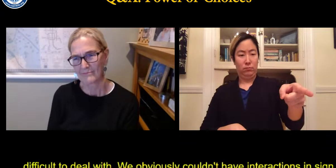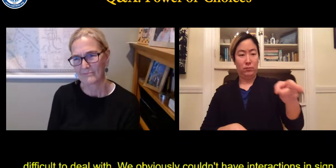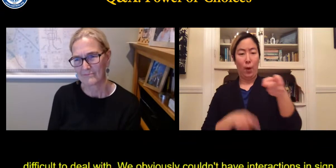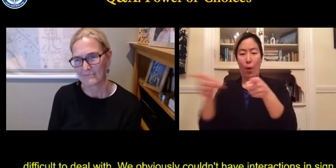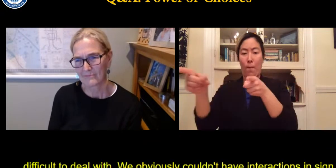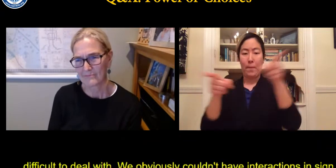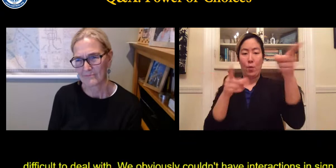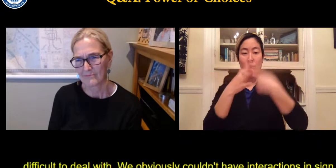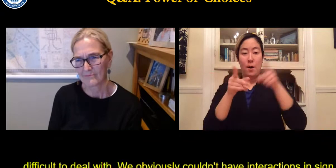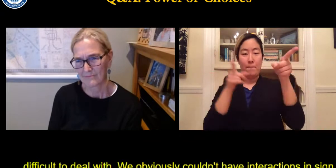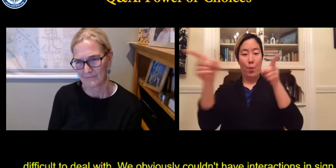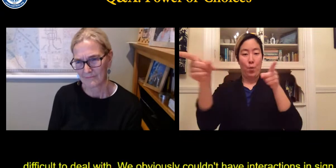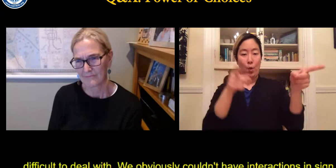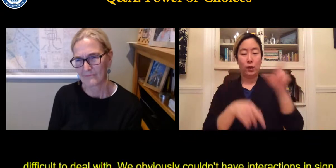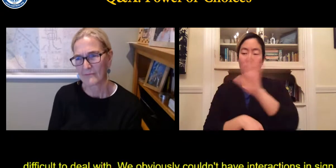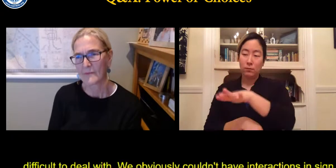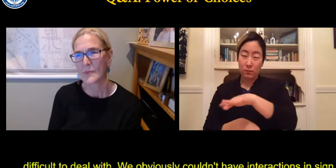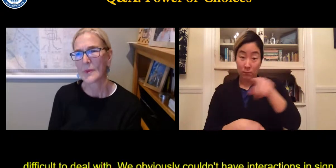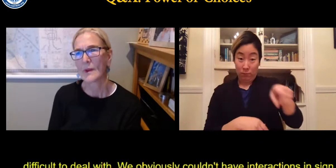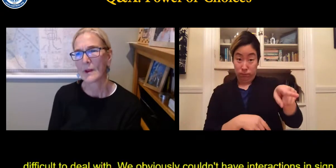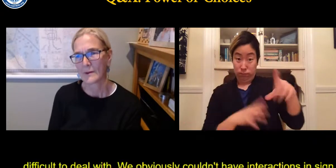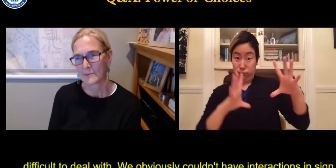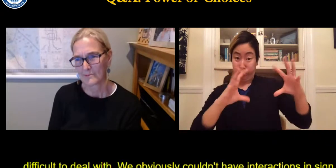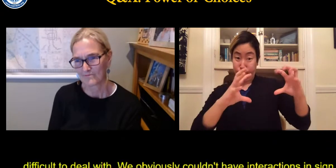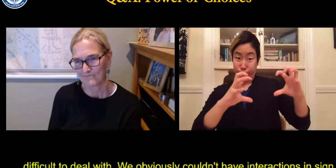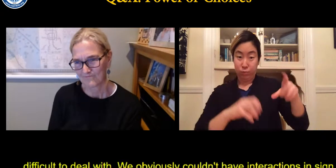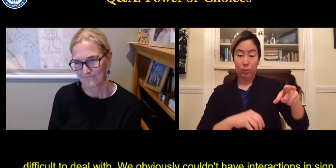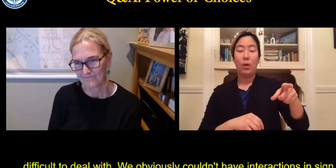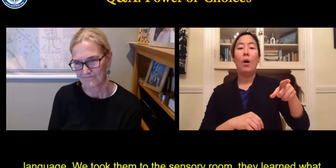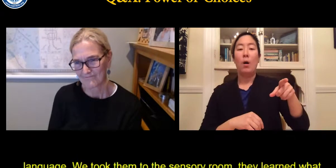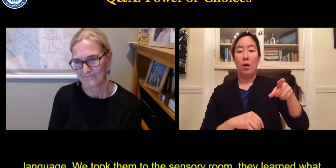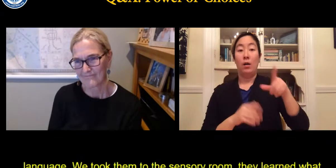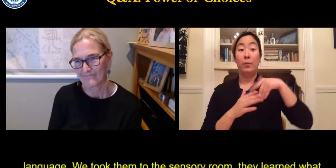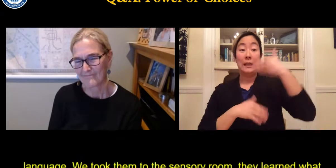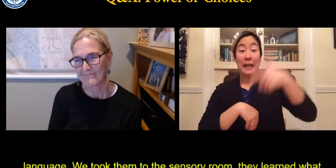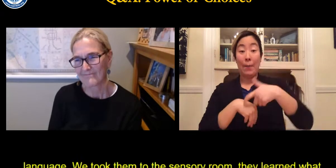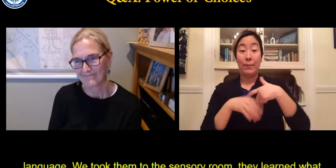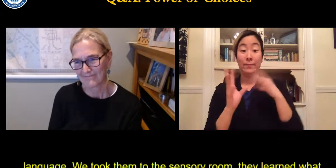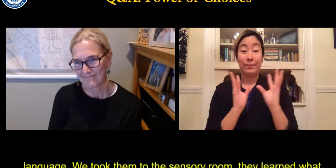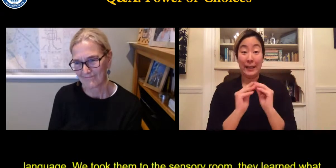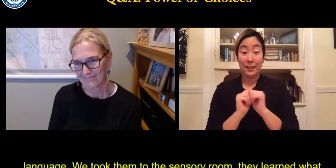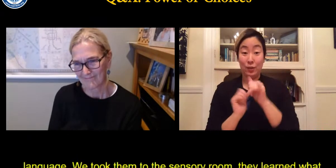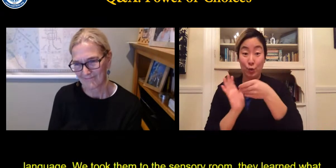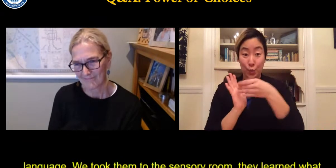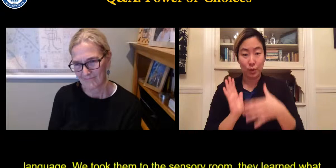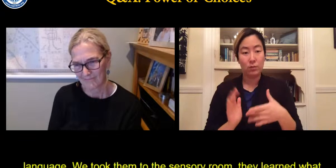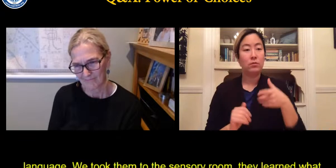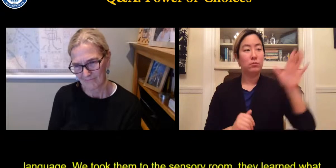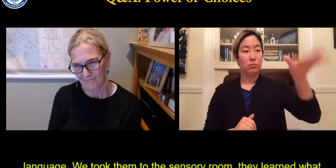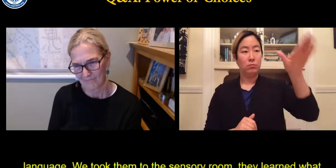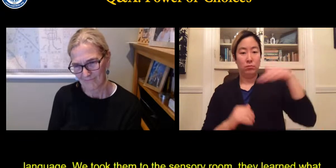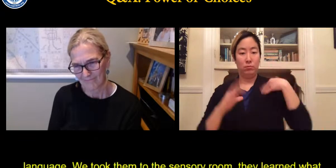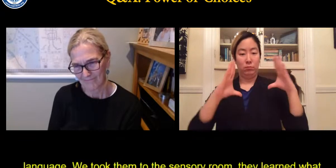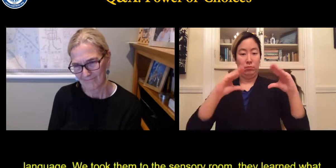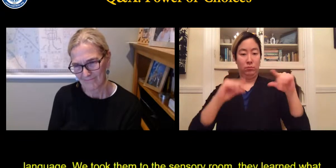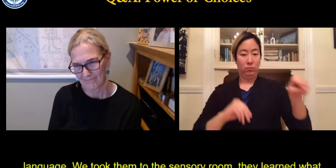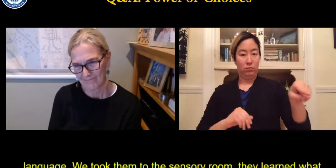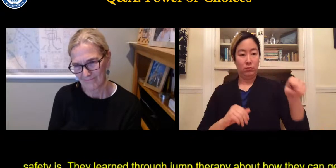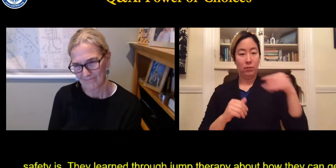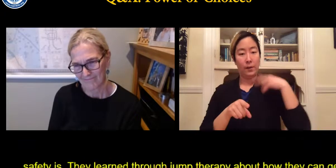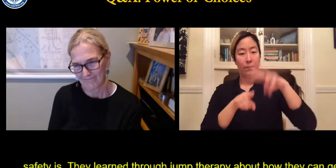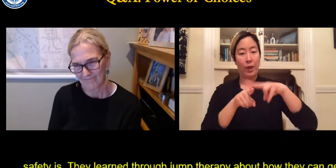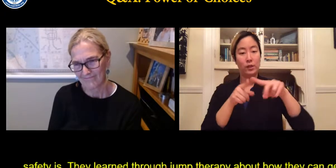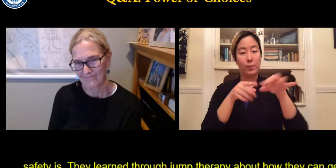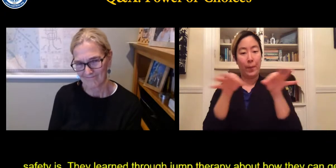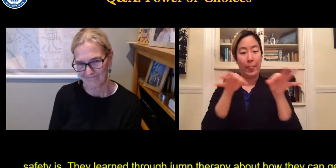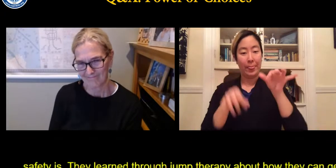they could get hurt. And so we asked them, how could things get better? And through that interaction, they started pointing at things. Like, for example, they pointed at a